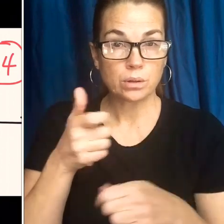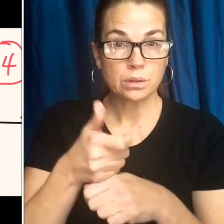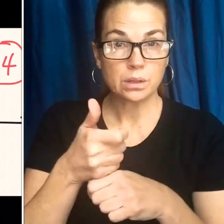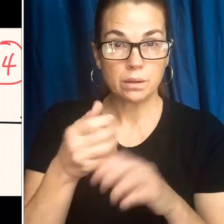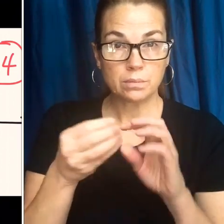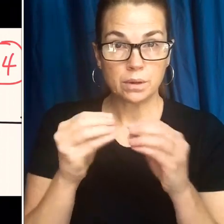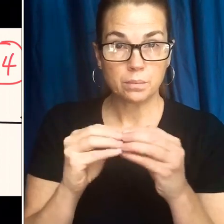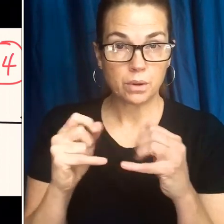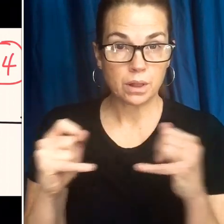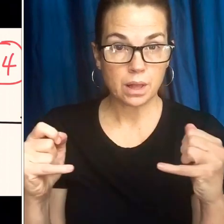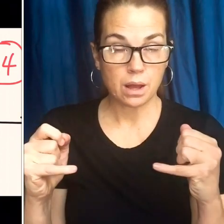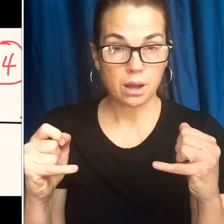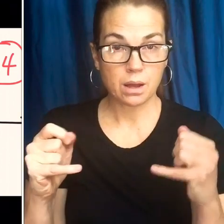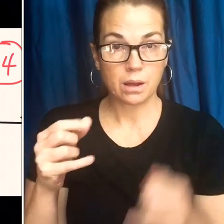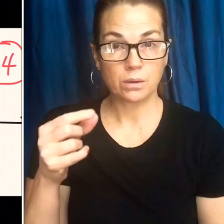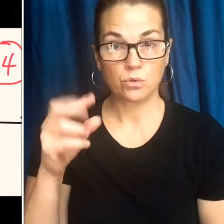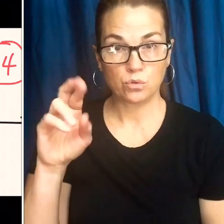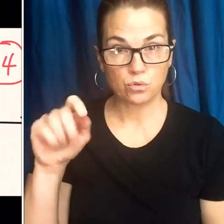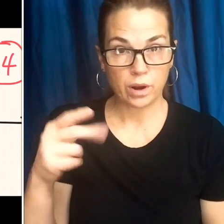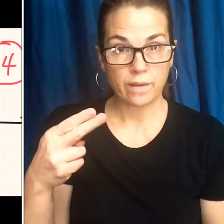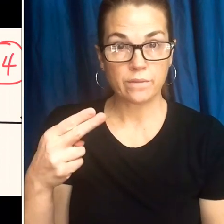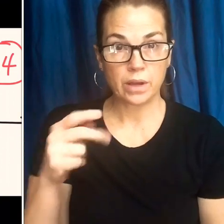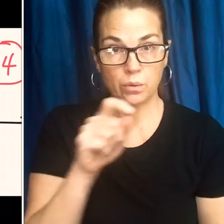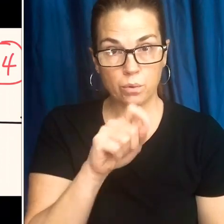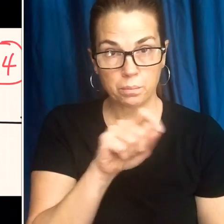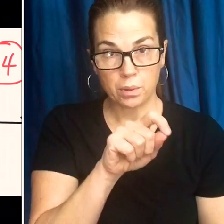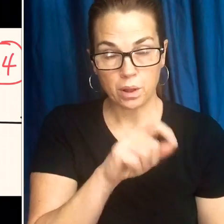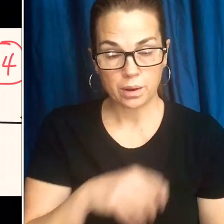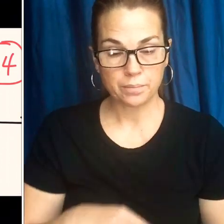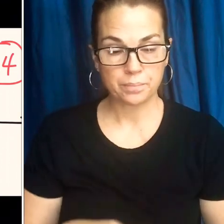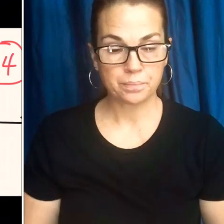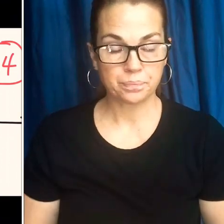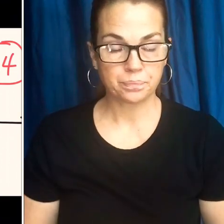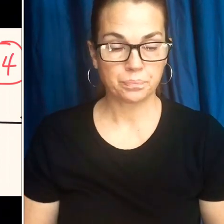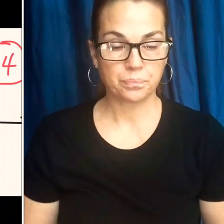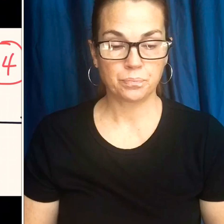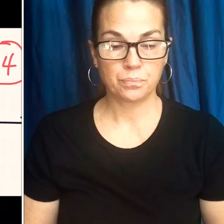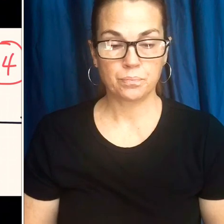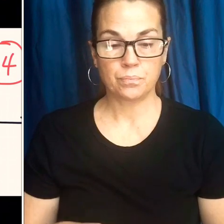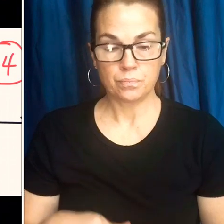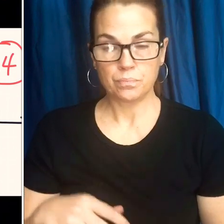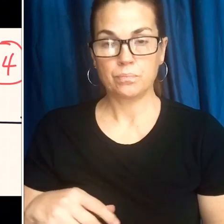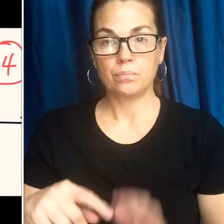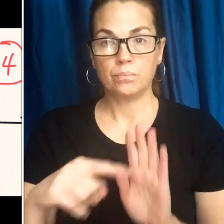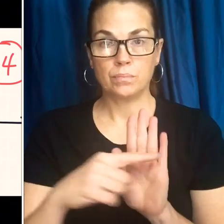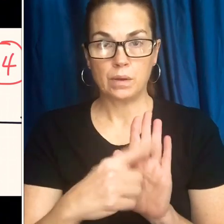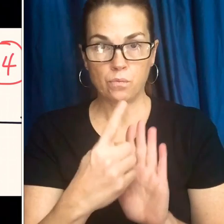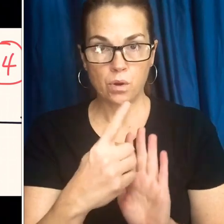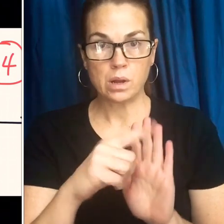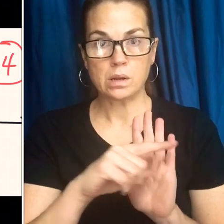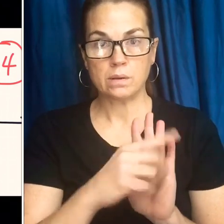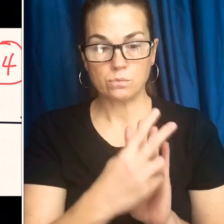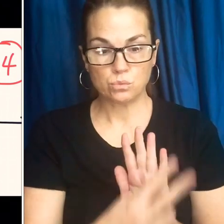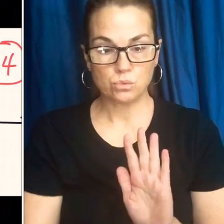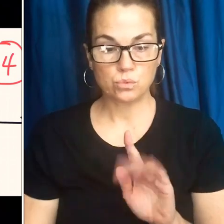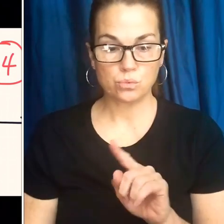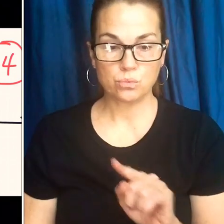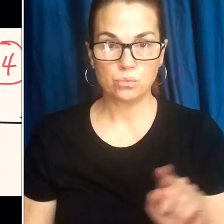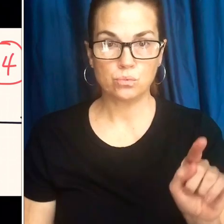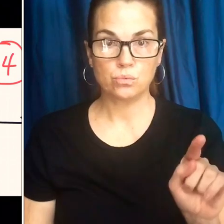negative 2, then negative 1.4 is going to be in here somewhere. Negative 1.4. Now,